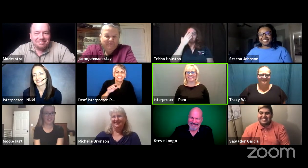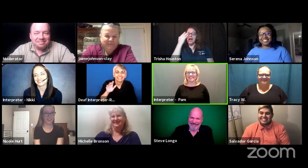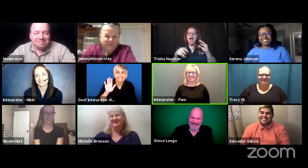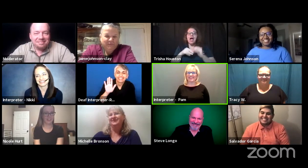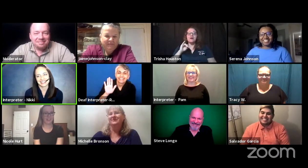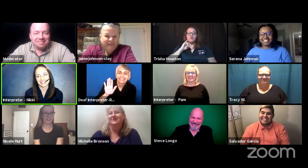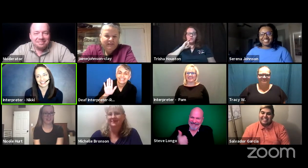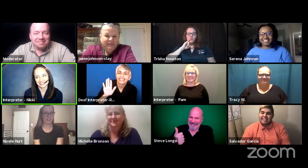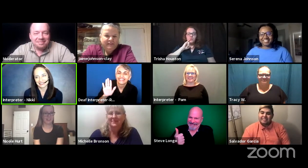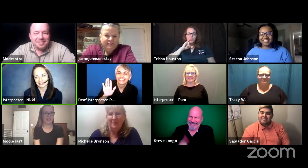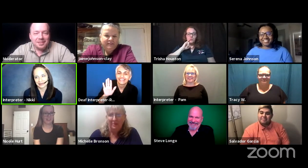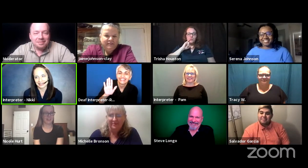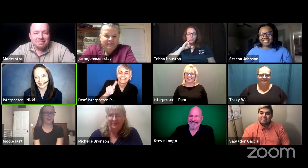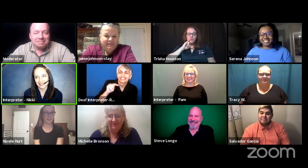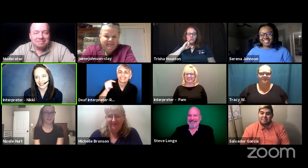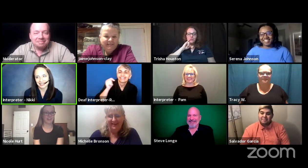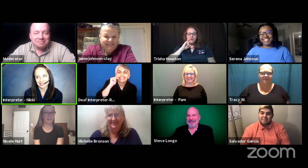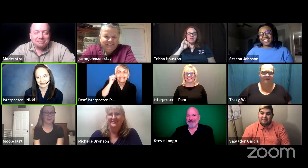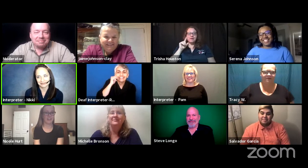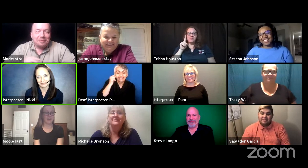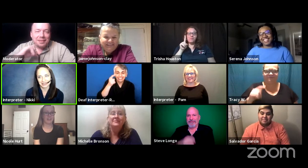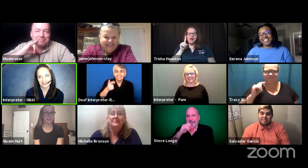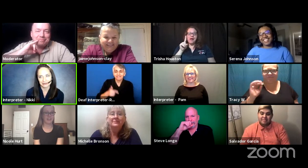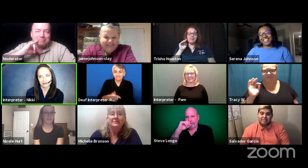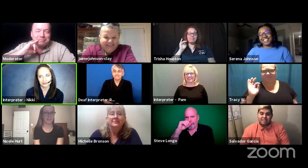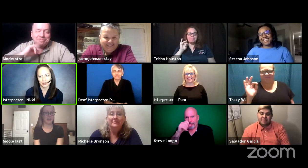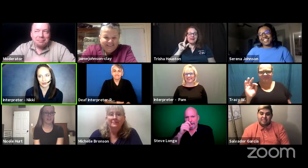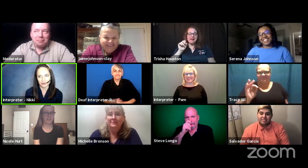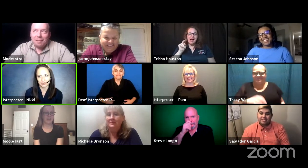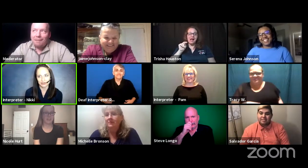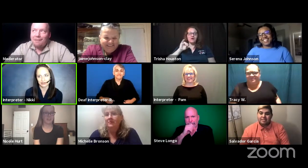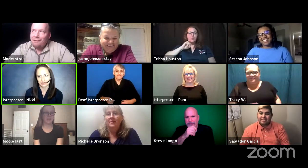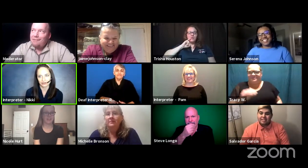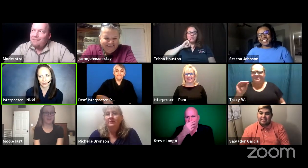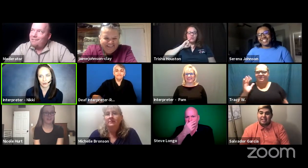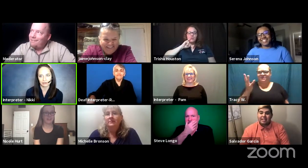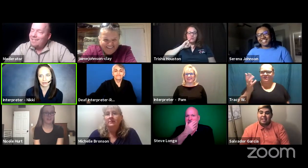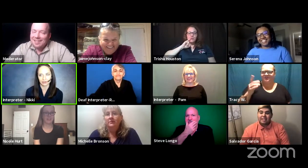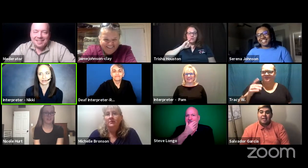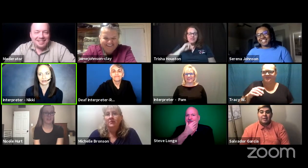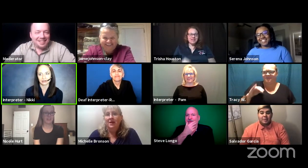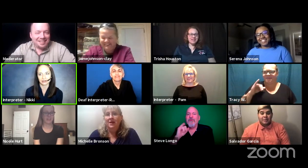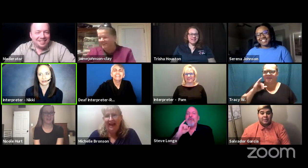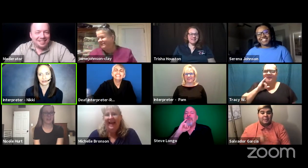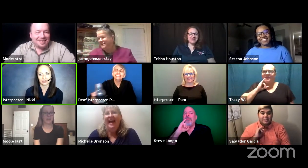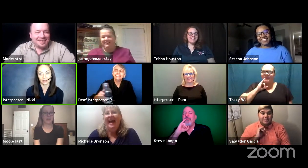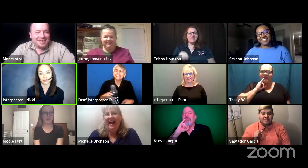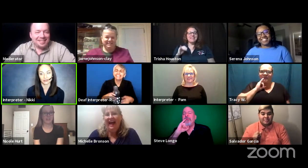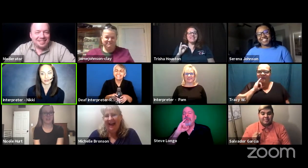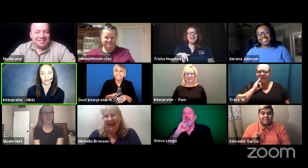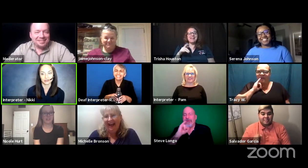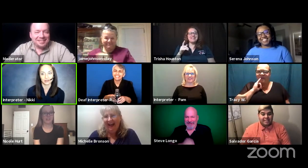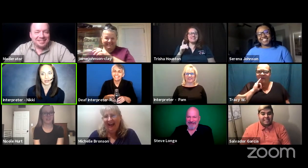Trisha's saying, thank you, everyone. Yes, we'll pose for the $1 million. That